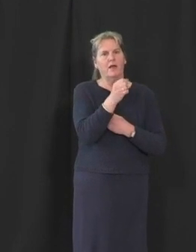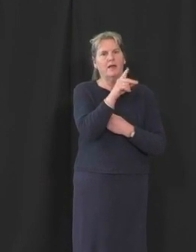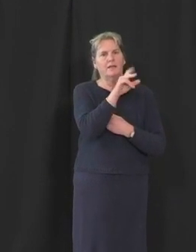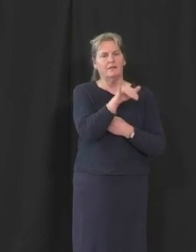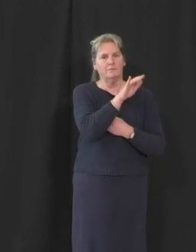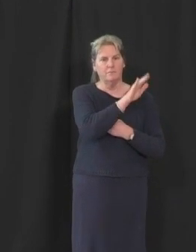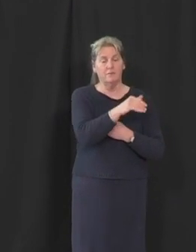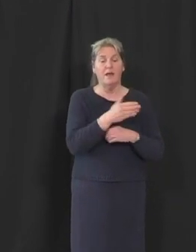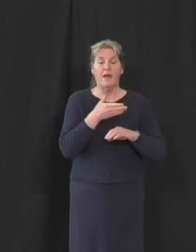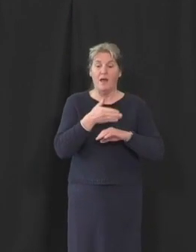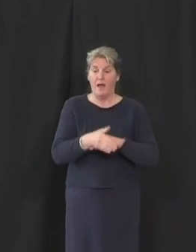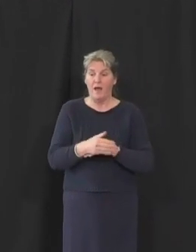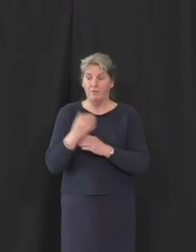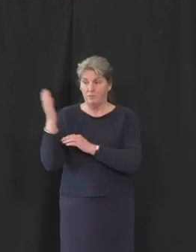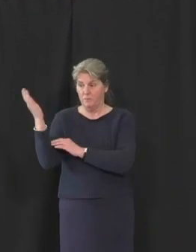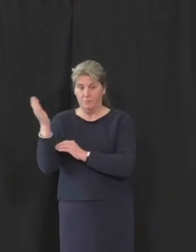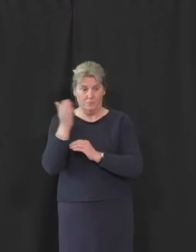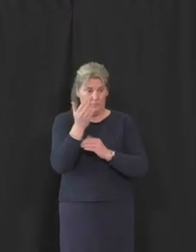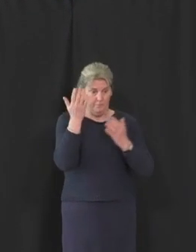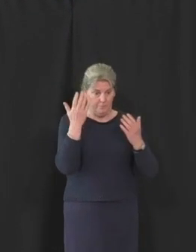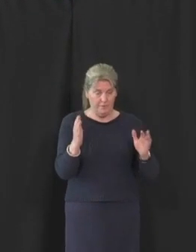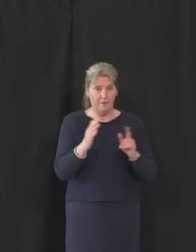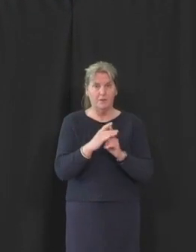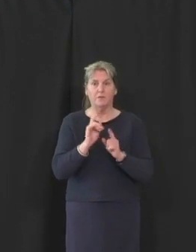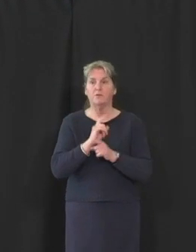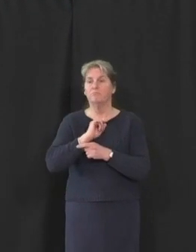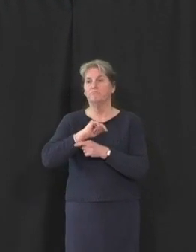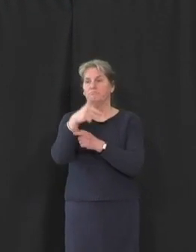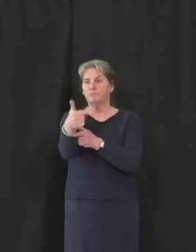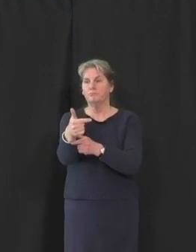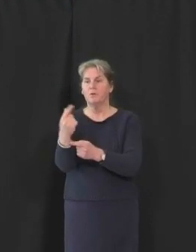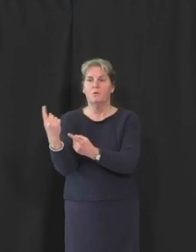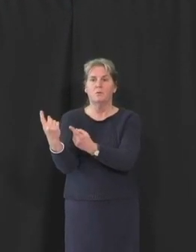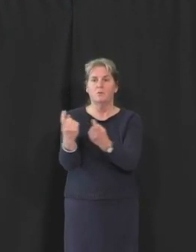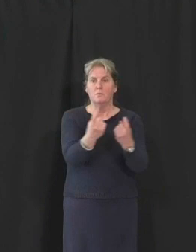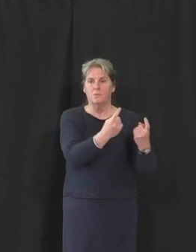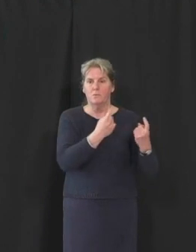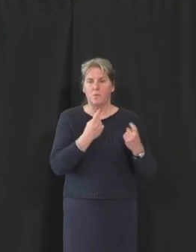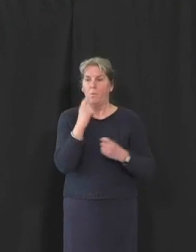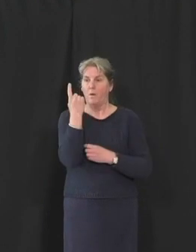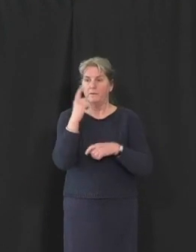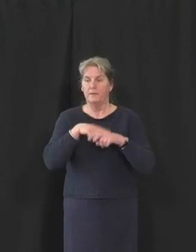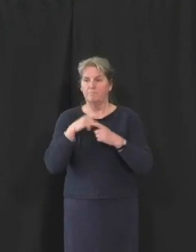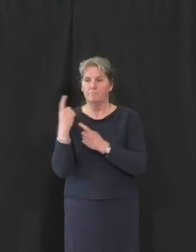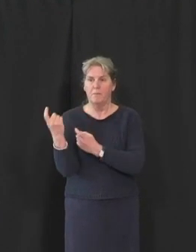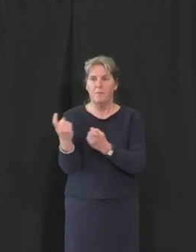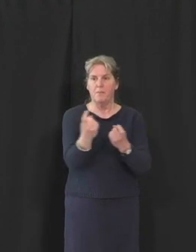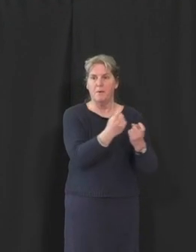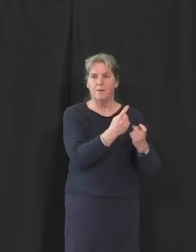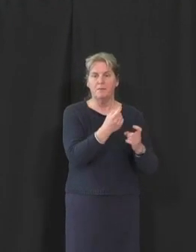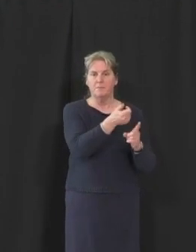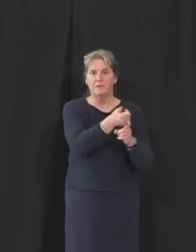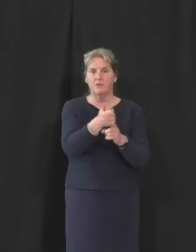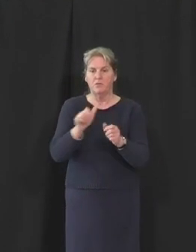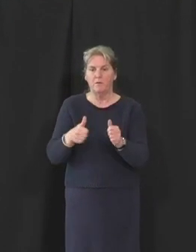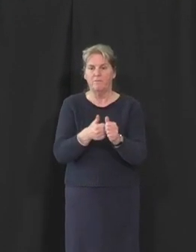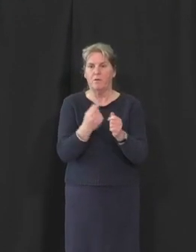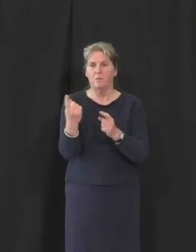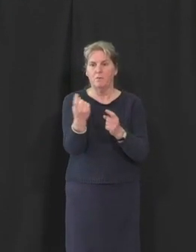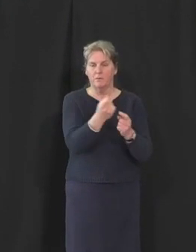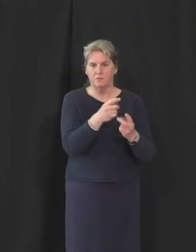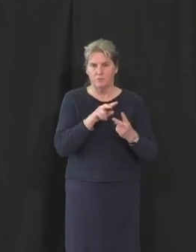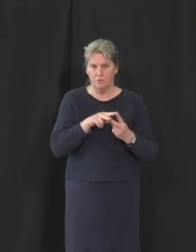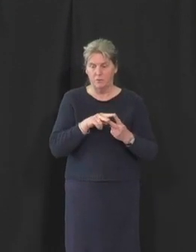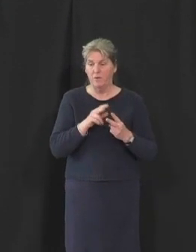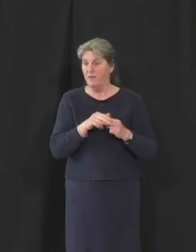Following the presentations, we will go to the phone lines. We will do one round of questions, so you get one question and one follow-up, and